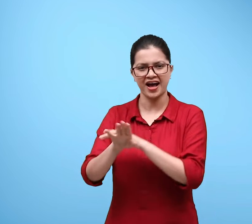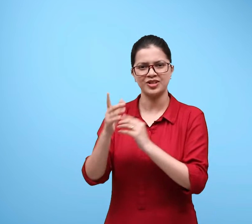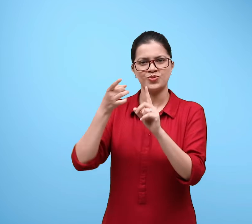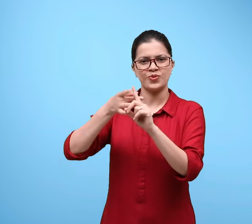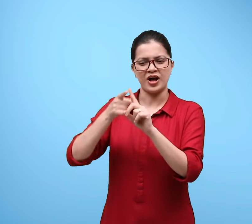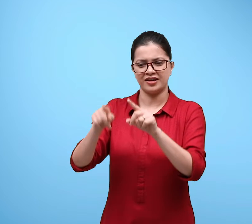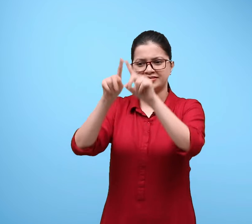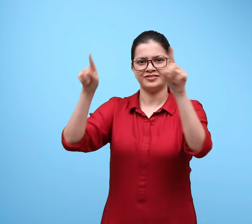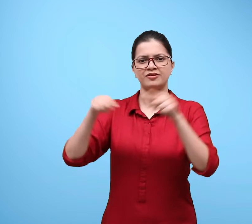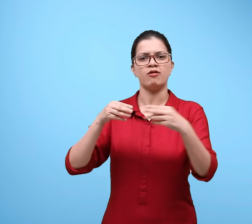aluminium sheet,